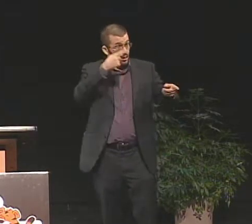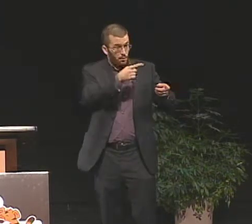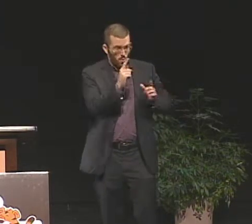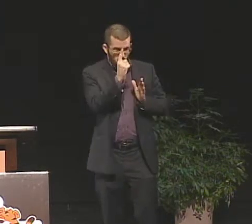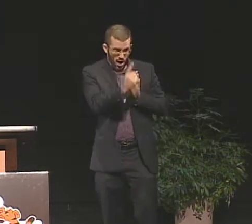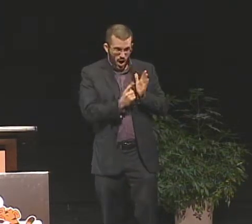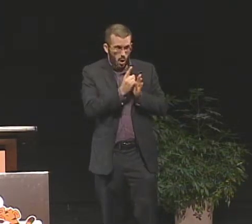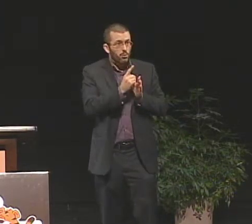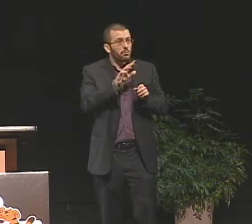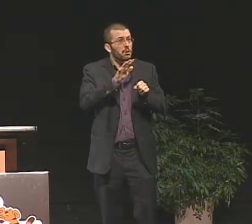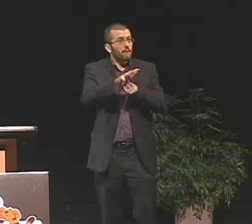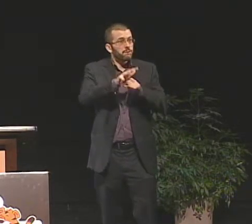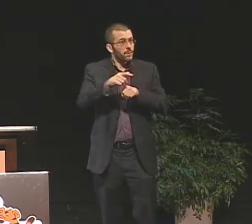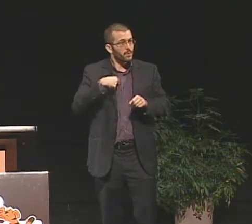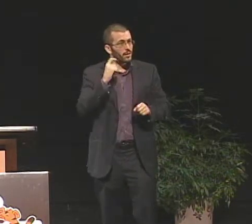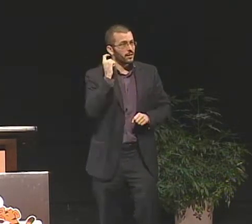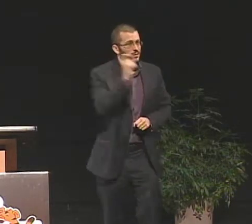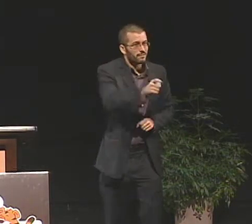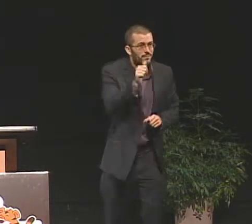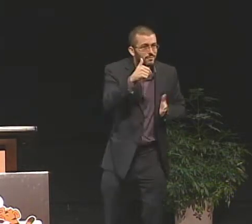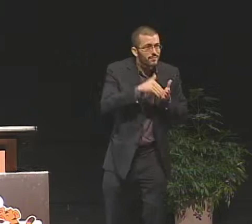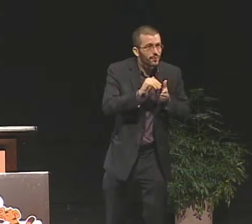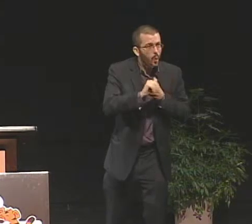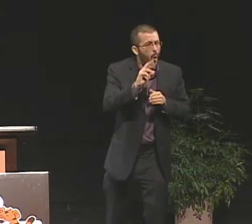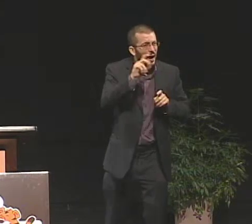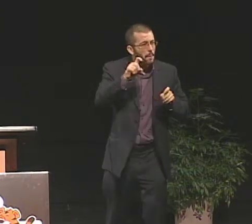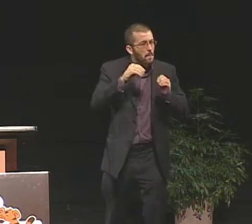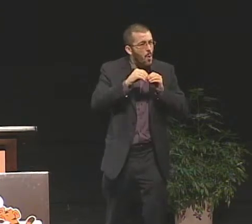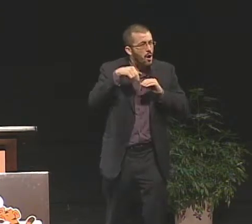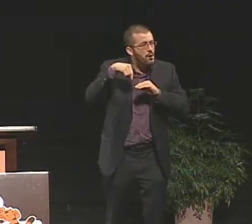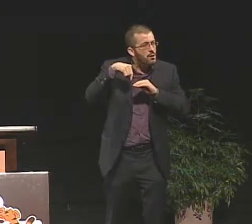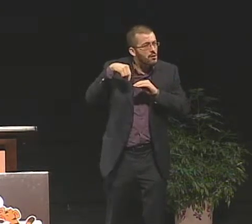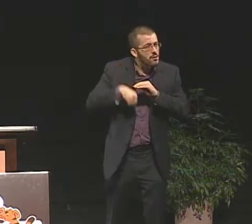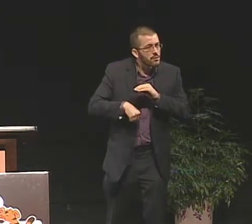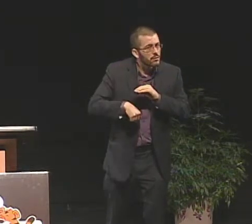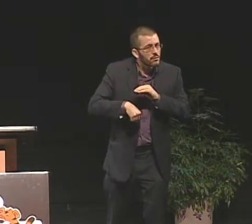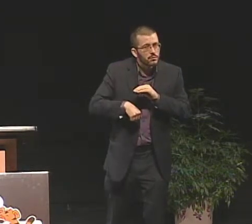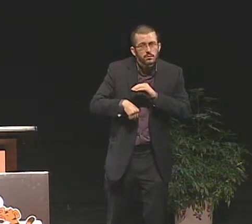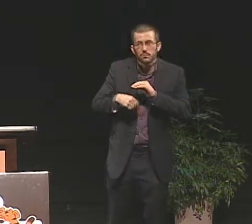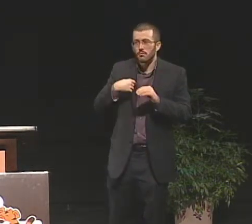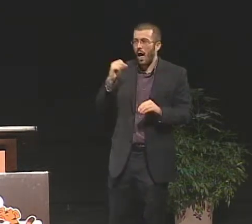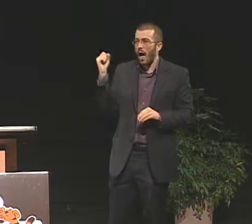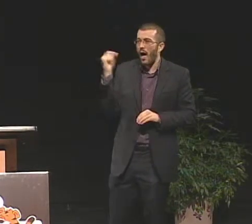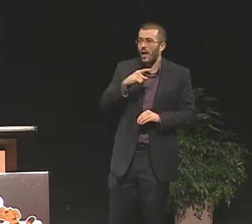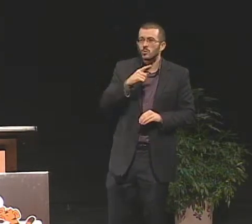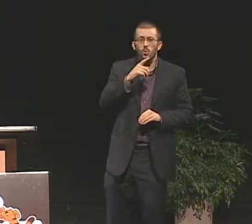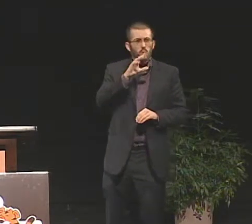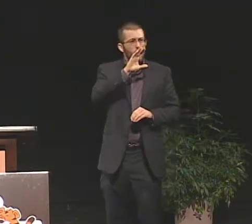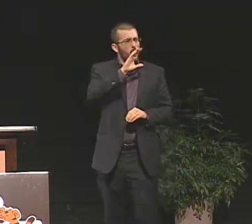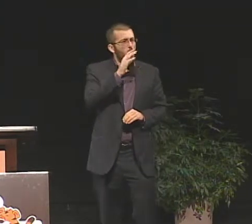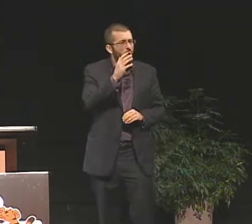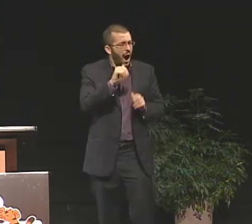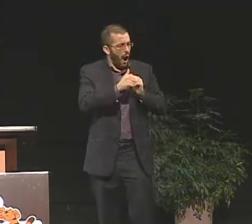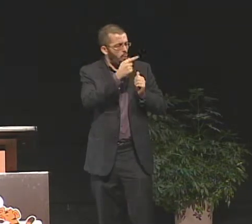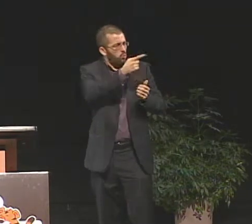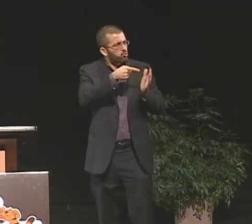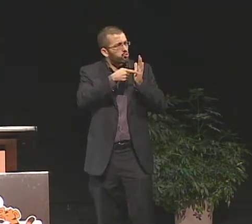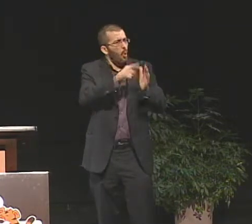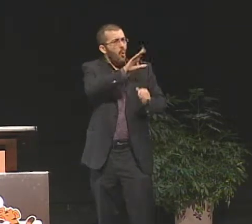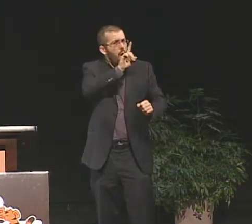$10,000 was not a formal amount, but within that hour, that was his